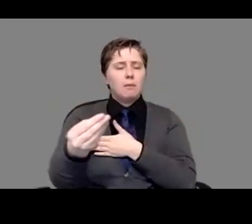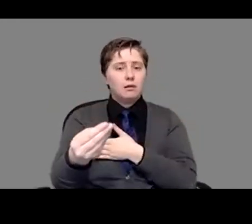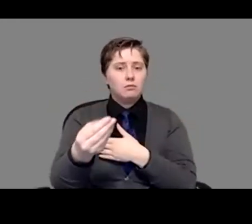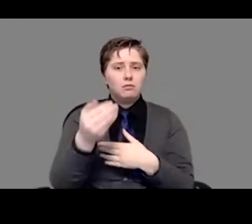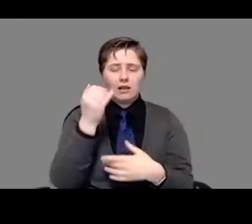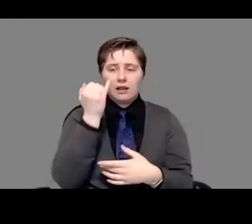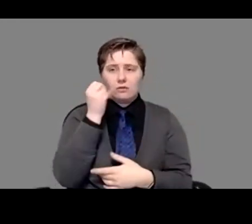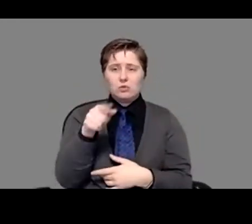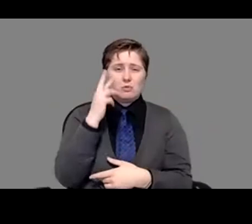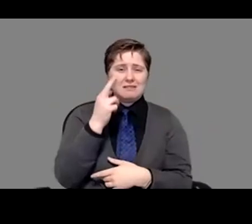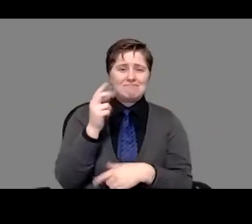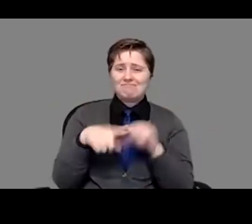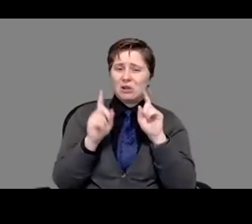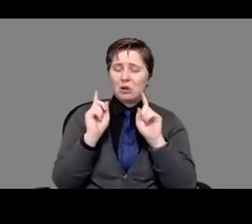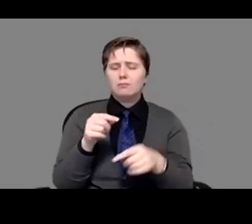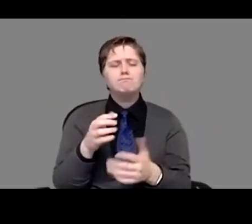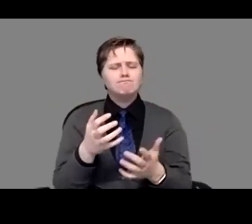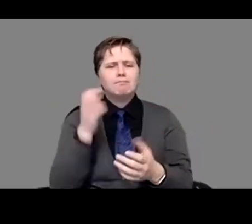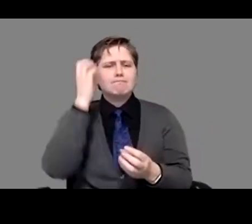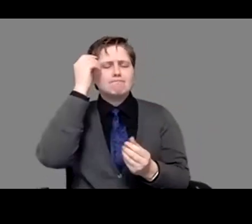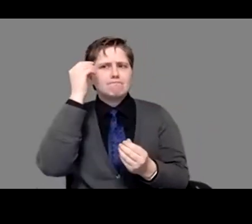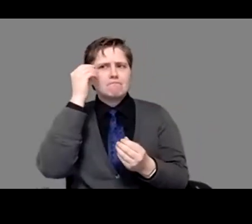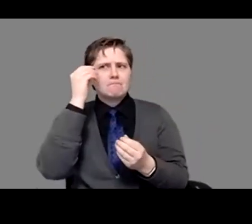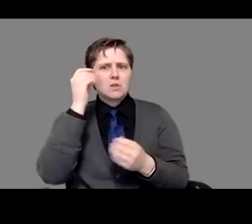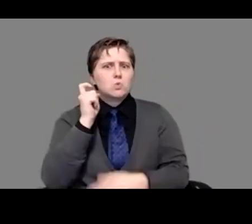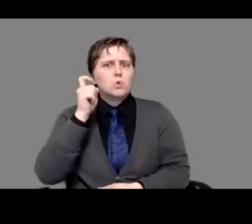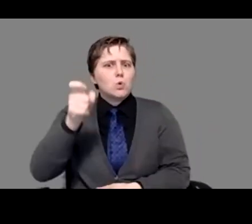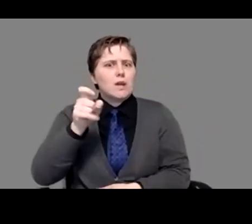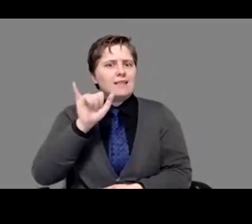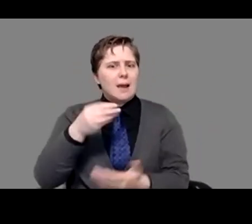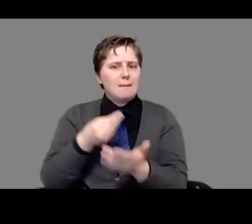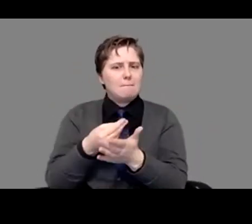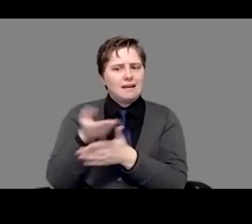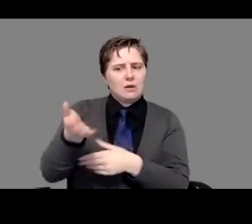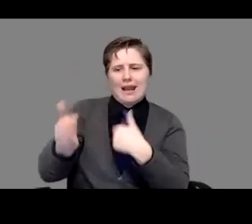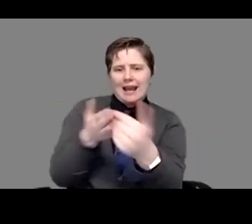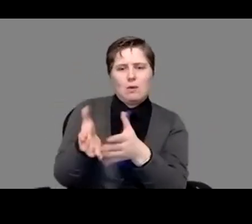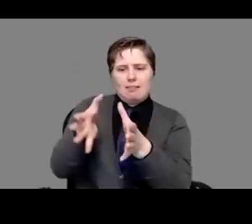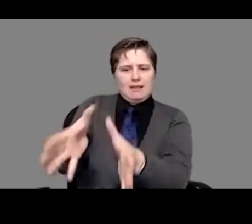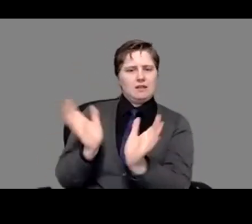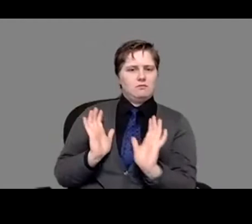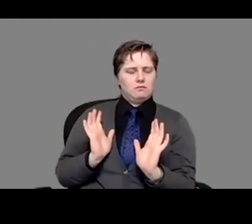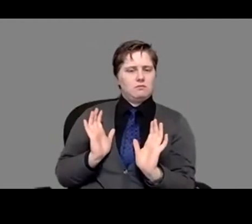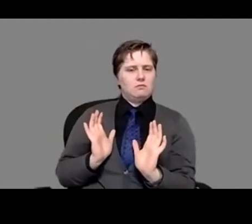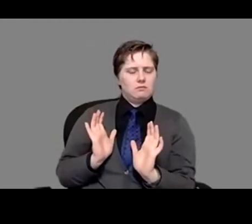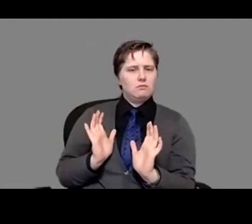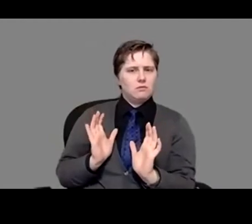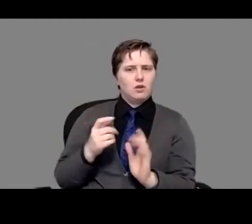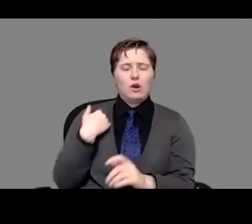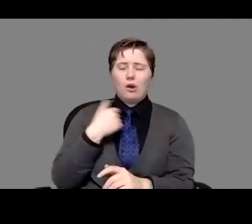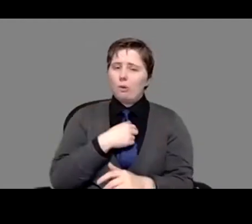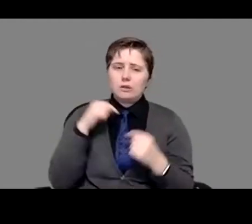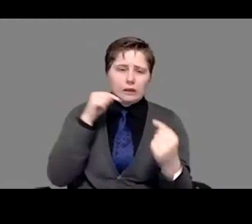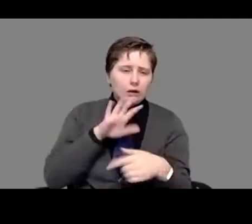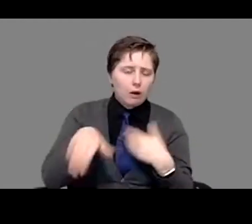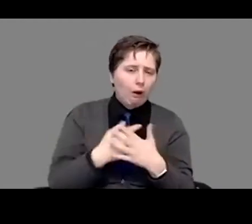where you can't go, consider making that a donation to the organization. You know, we're all going through a pinch here. We're hearing